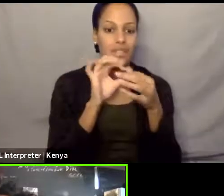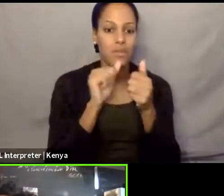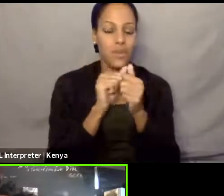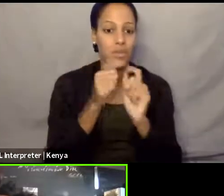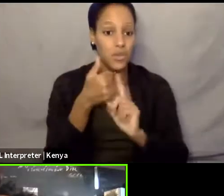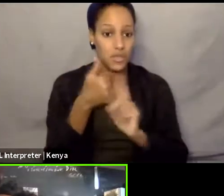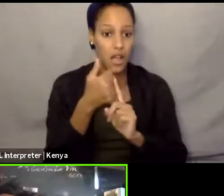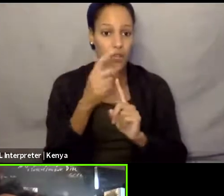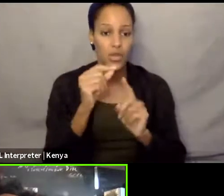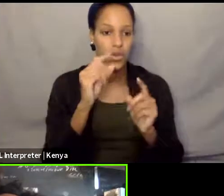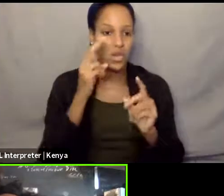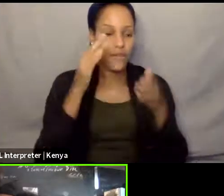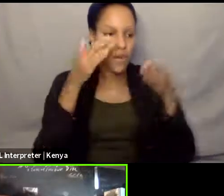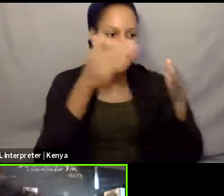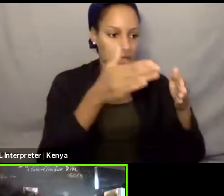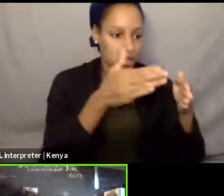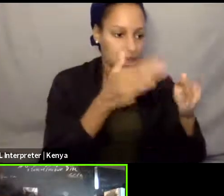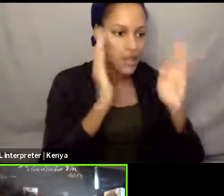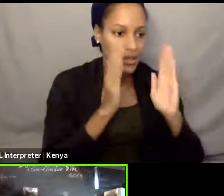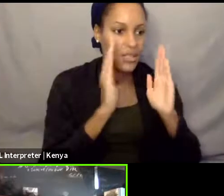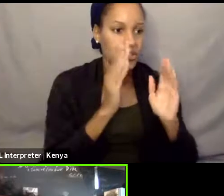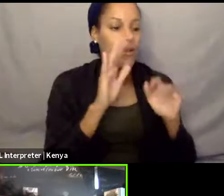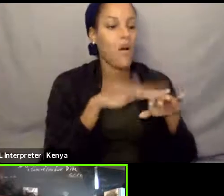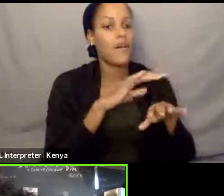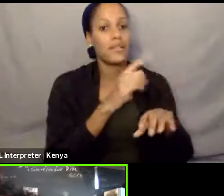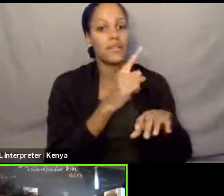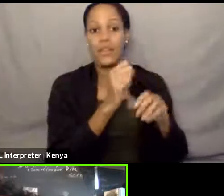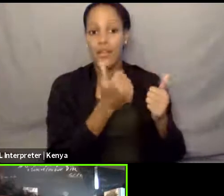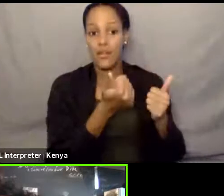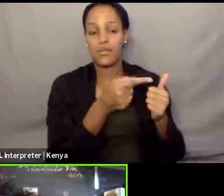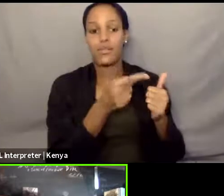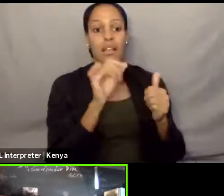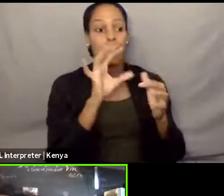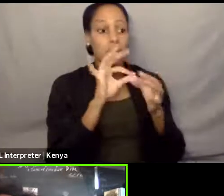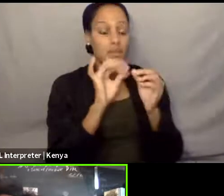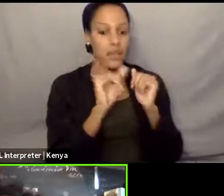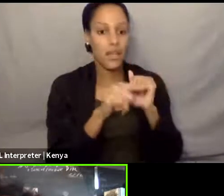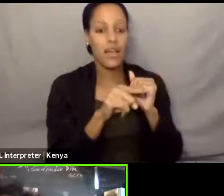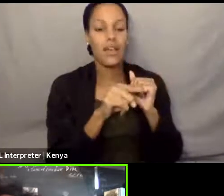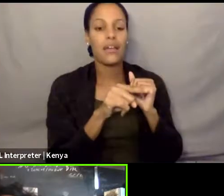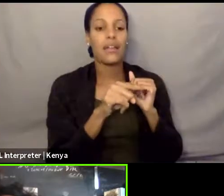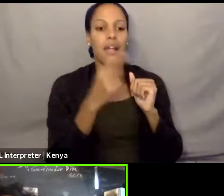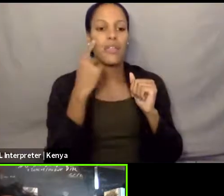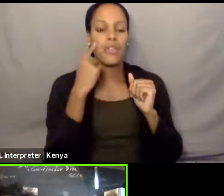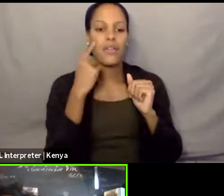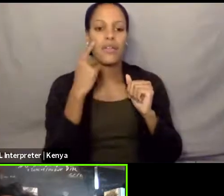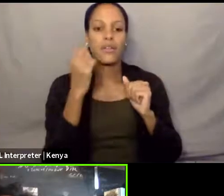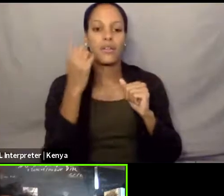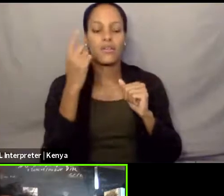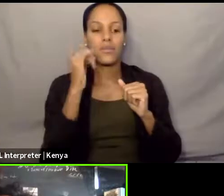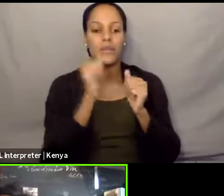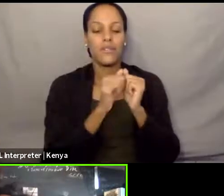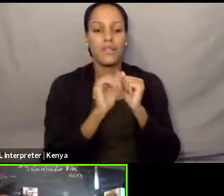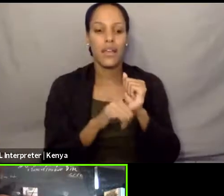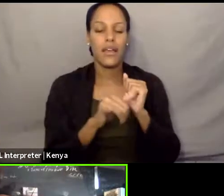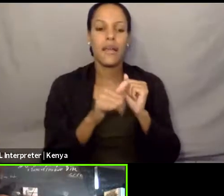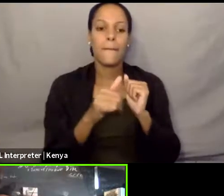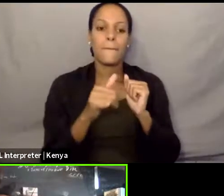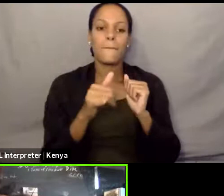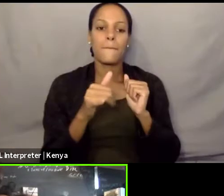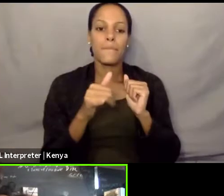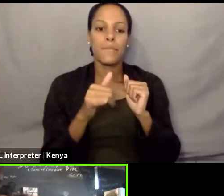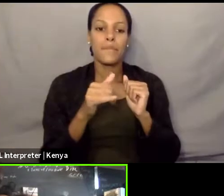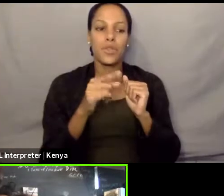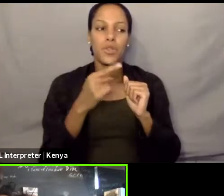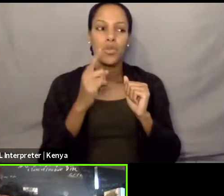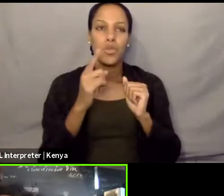else. And part of that something else, maybe part of what the delight is, that in a way you